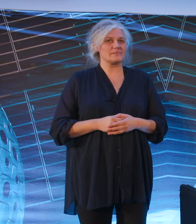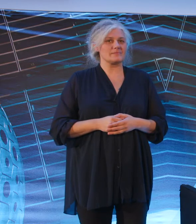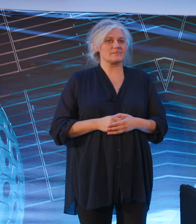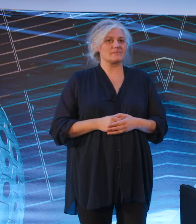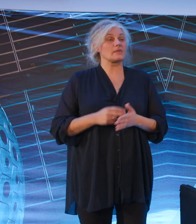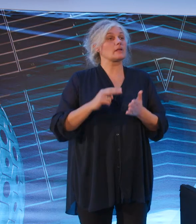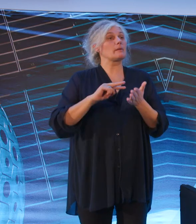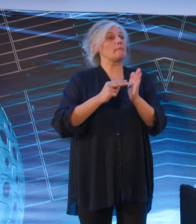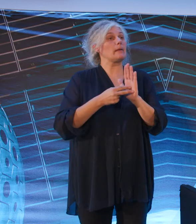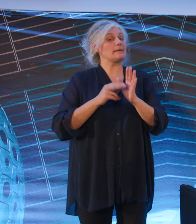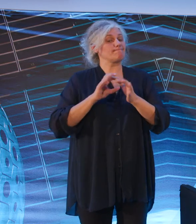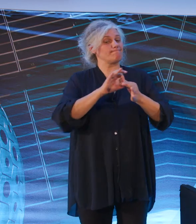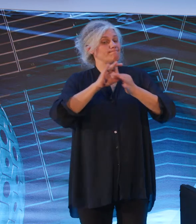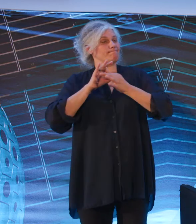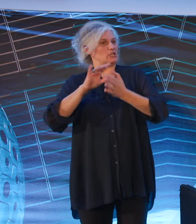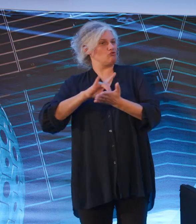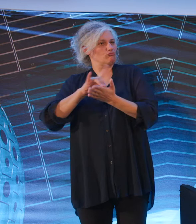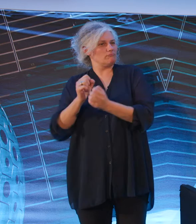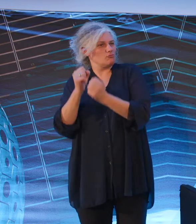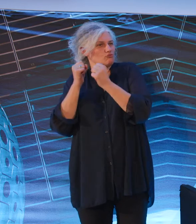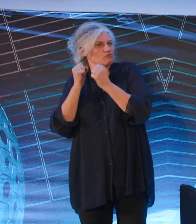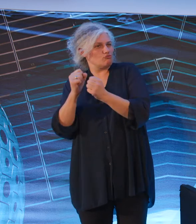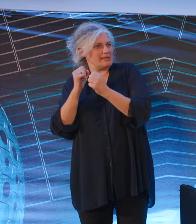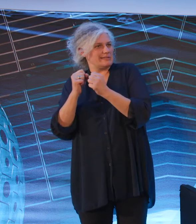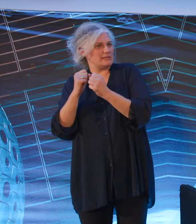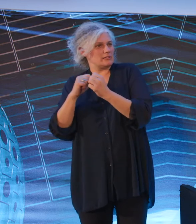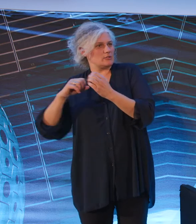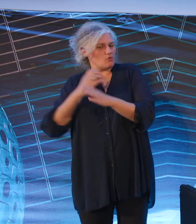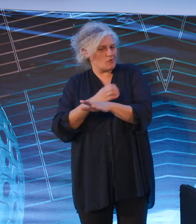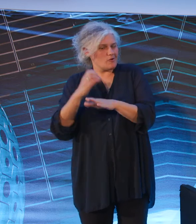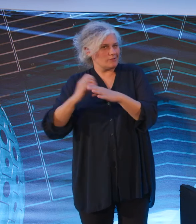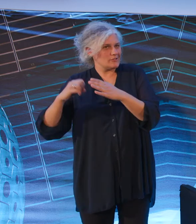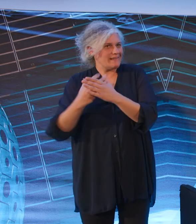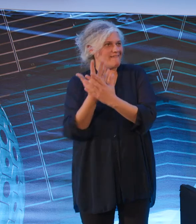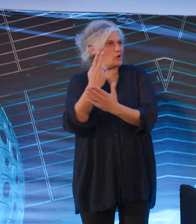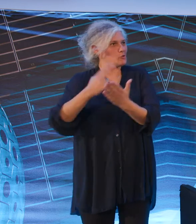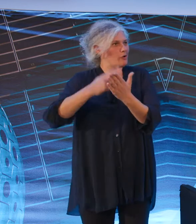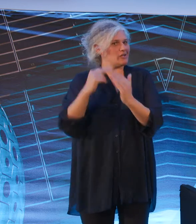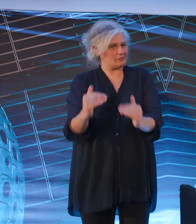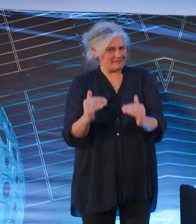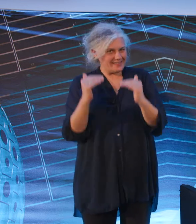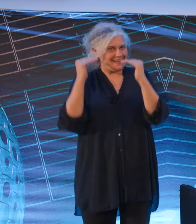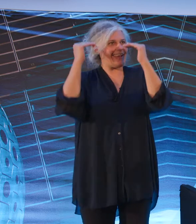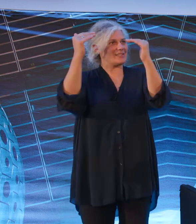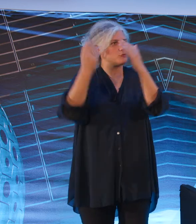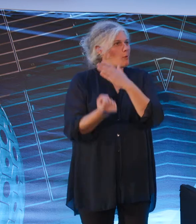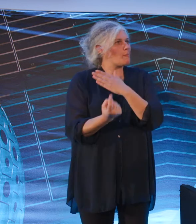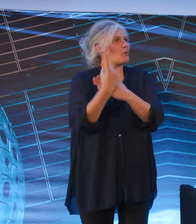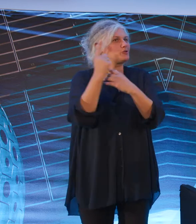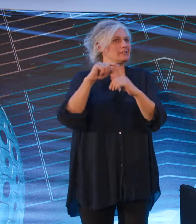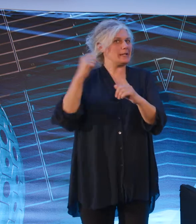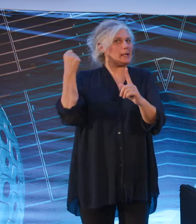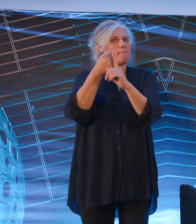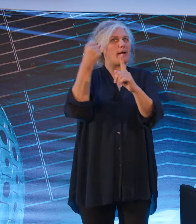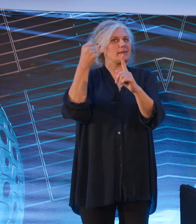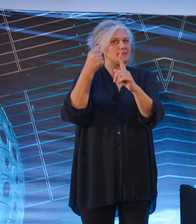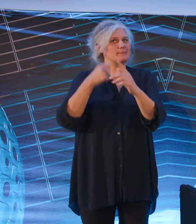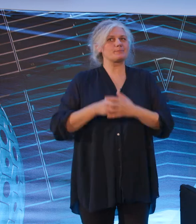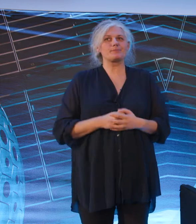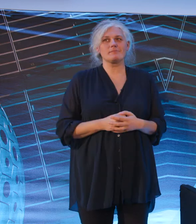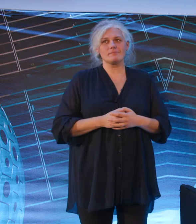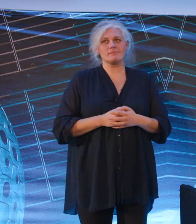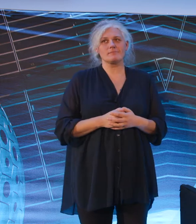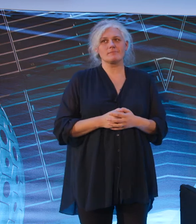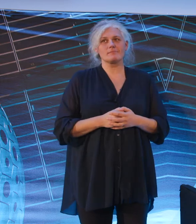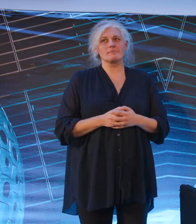The plan builds on our history and strengths and seeks to continue to develop them as a university of excellence, opportunity and impact.